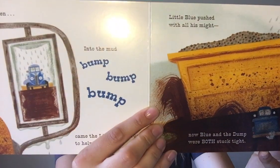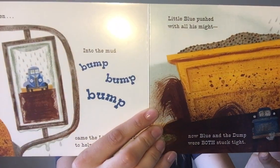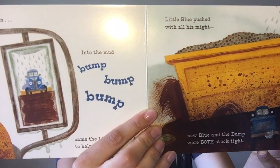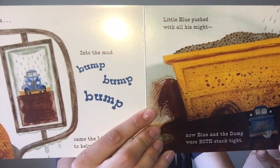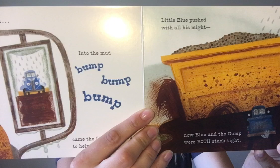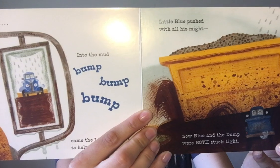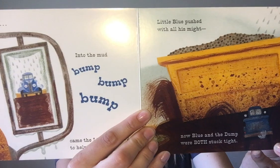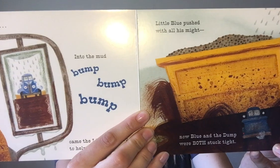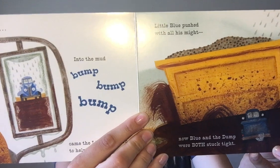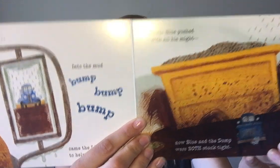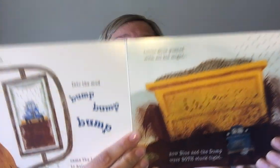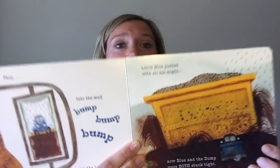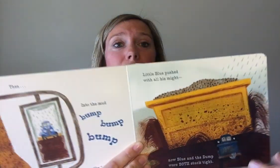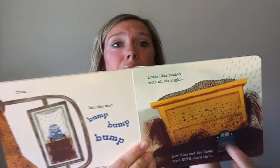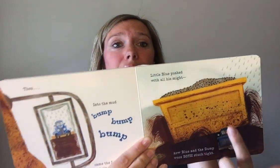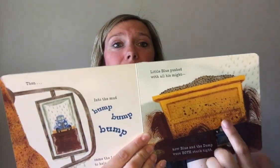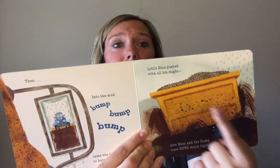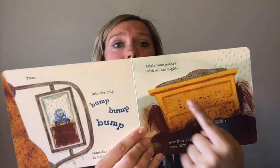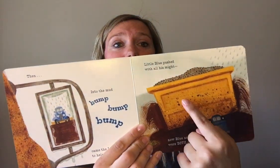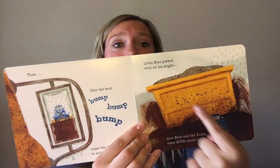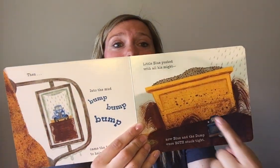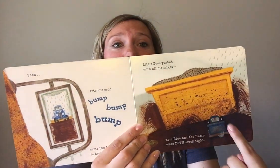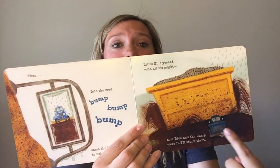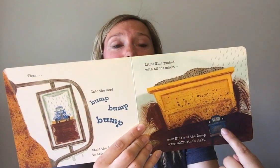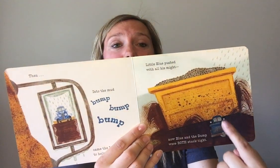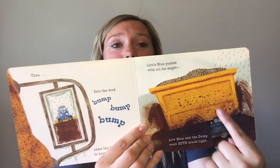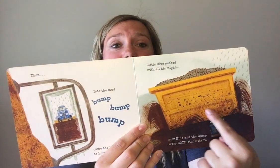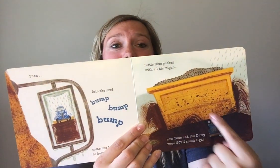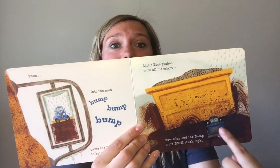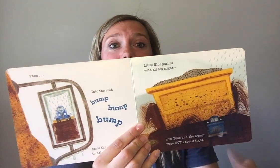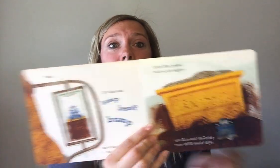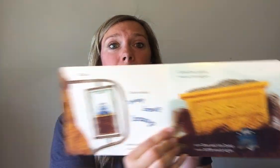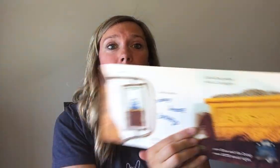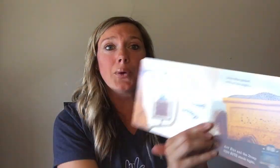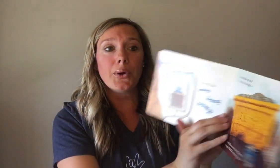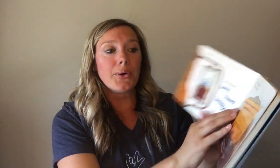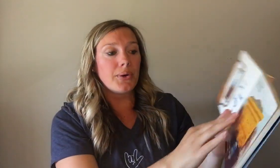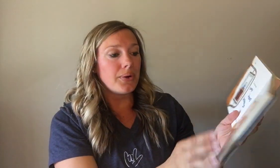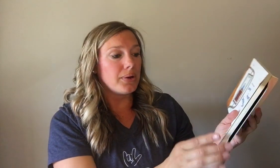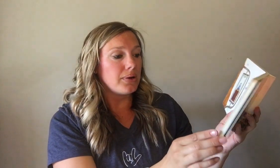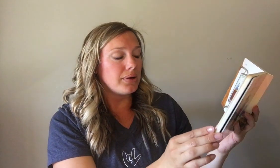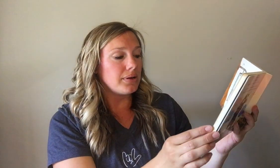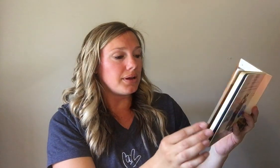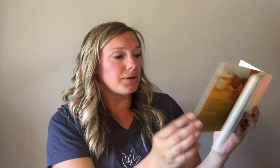stuck tight. Uh-oh, now they're both stuck. Uh-oh.